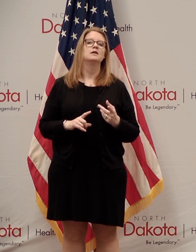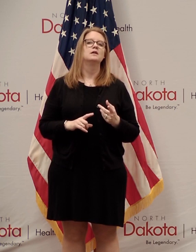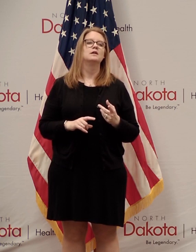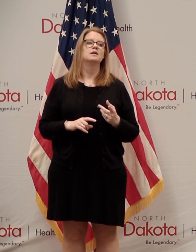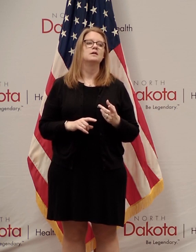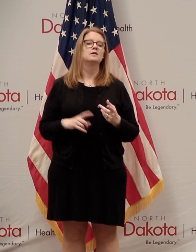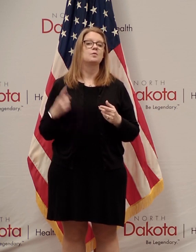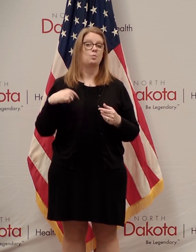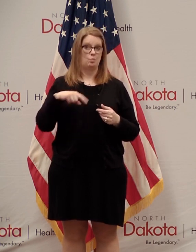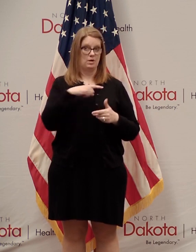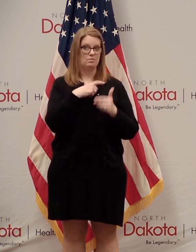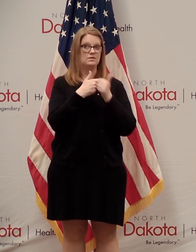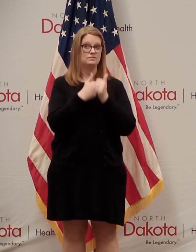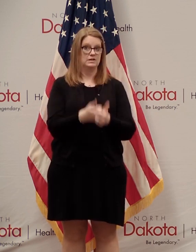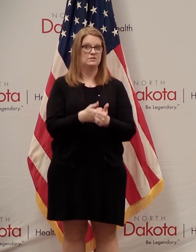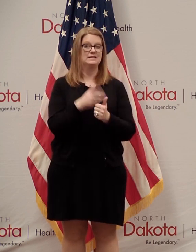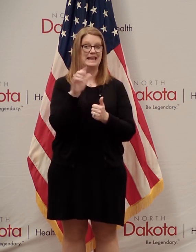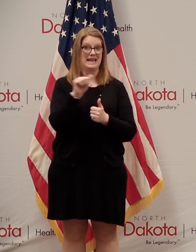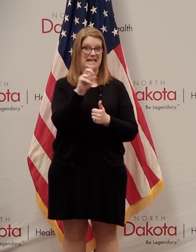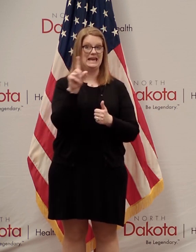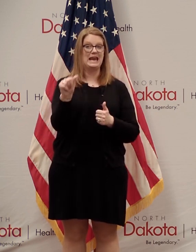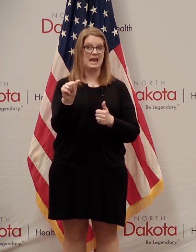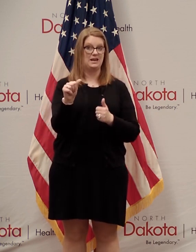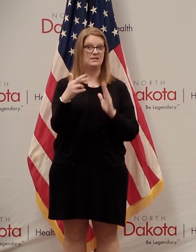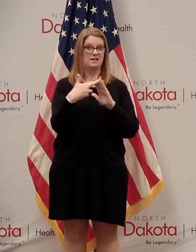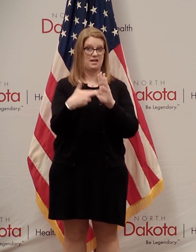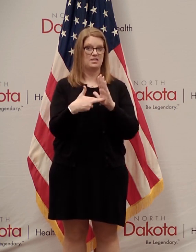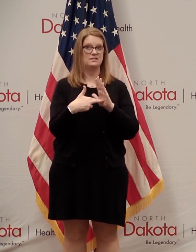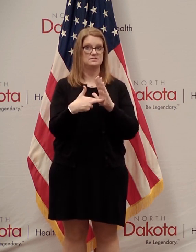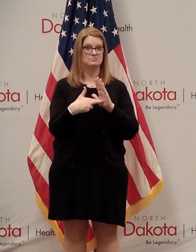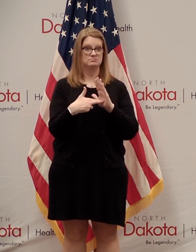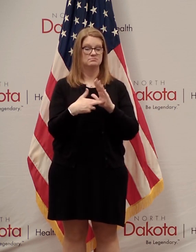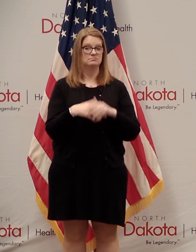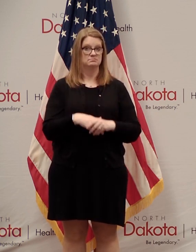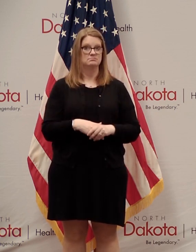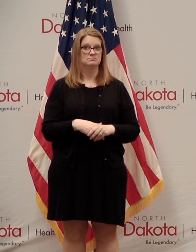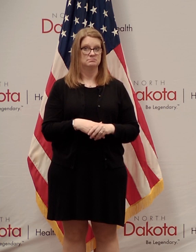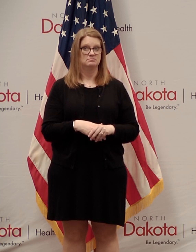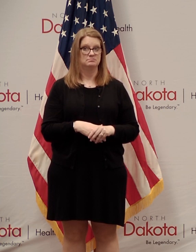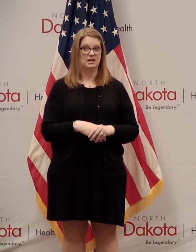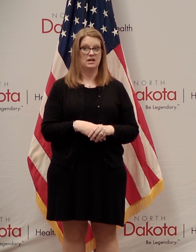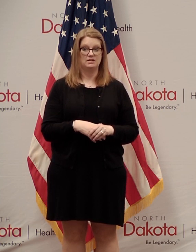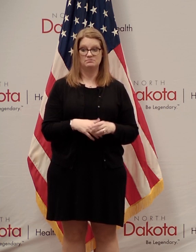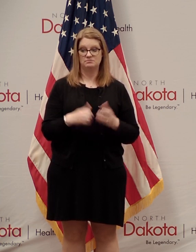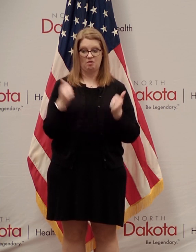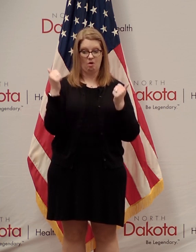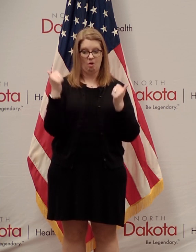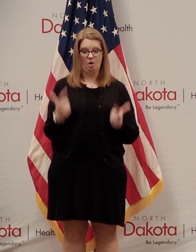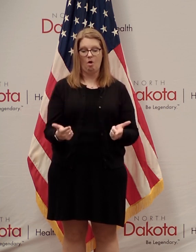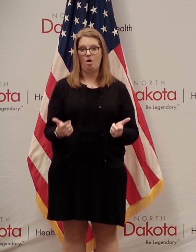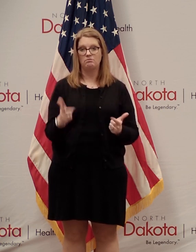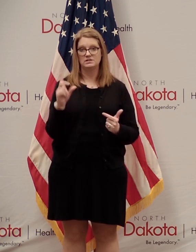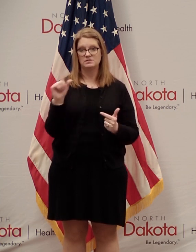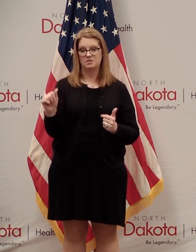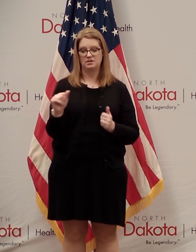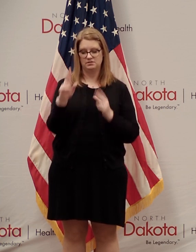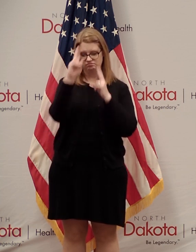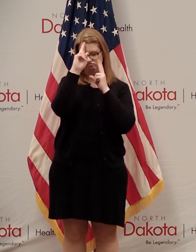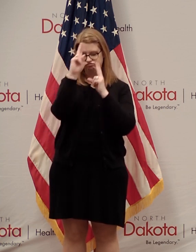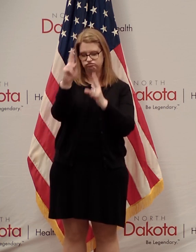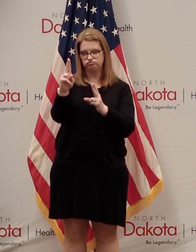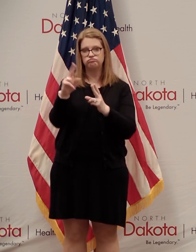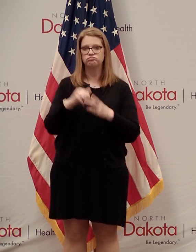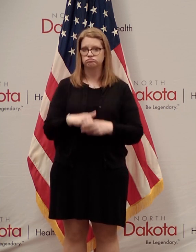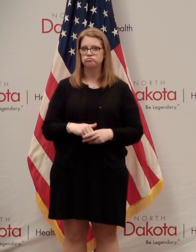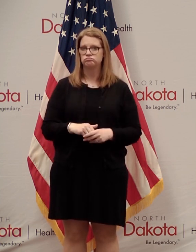follow all of the ADA guidelines and treat every individual with the same level of respect, regardless of the disabilities that they have. I